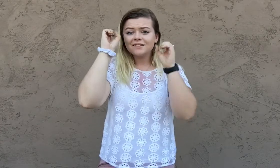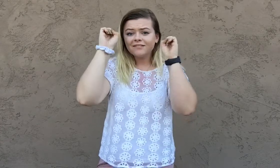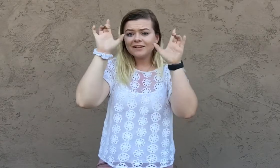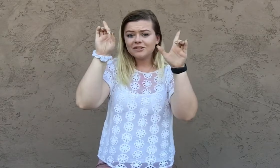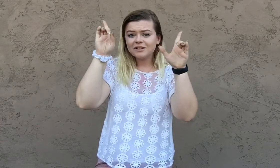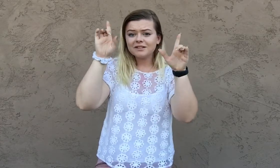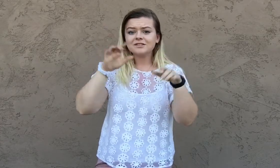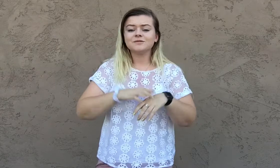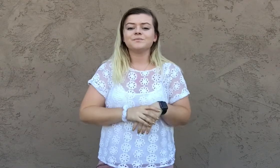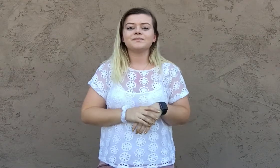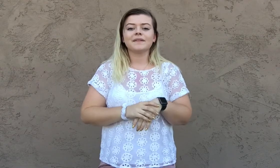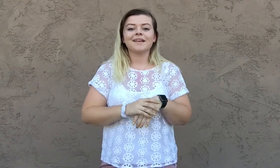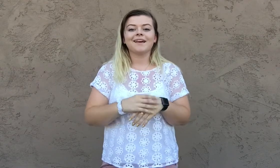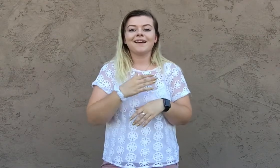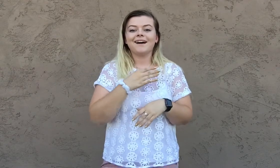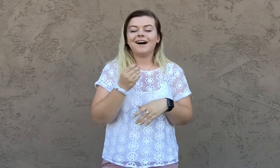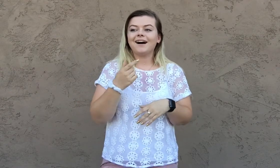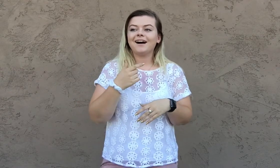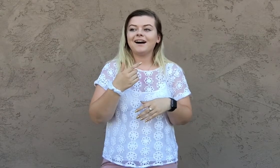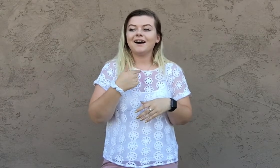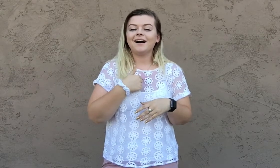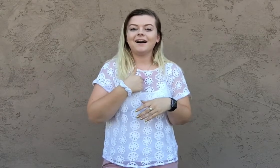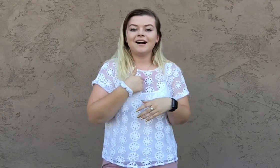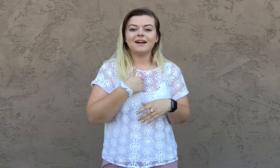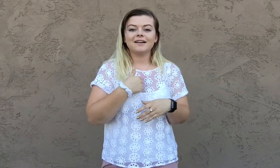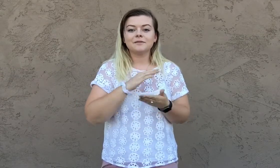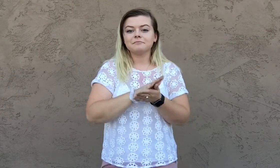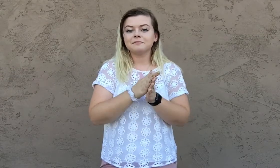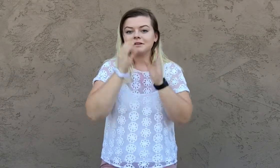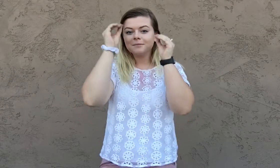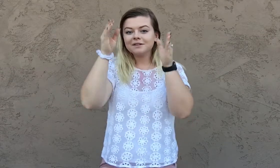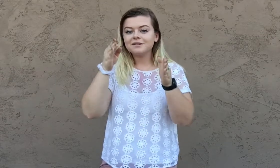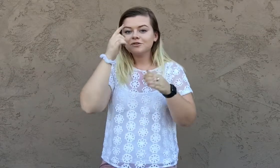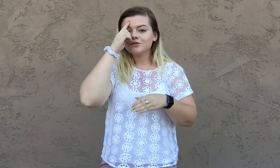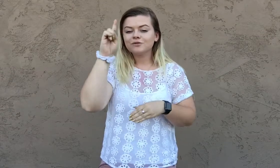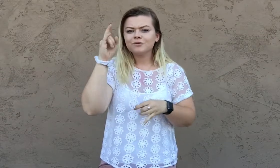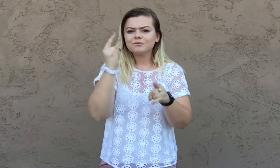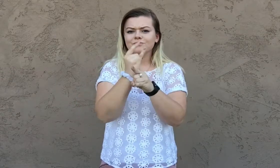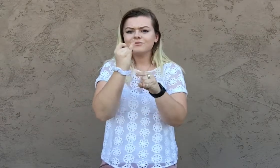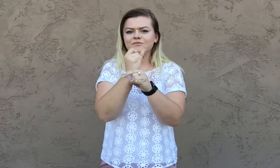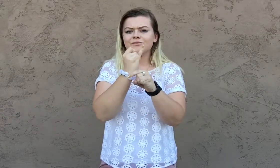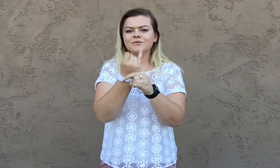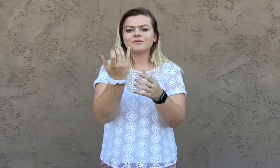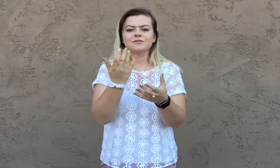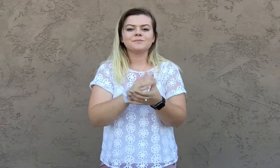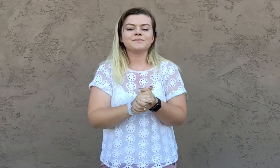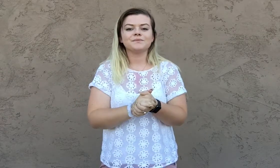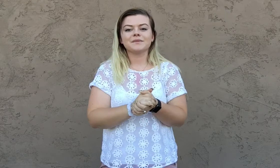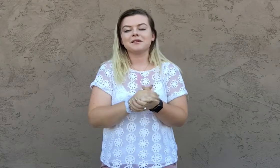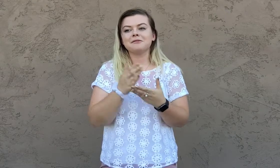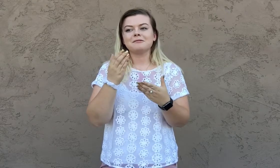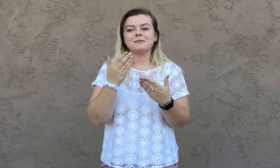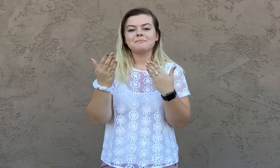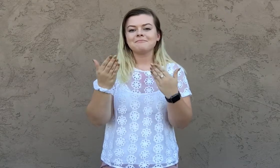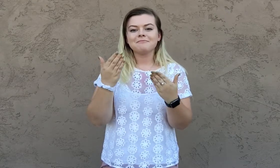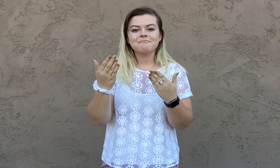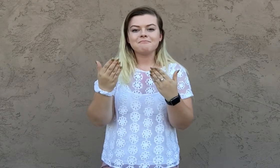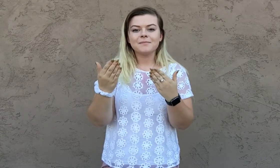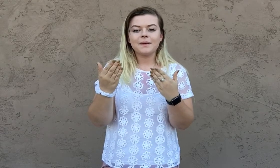deaf education. And I become a deaf teacher for deaf institutes.